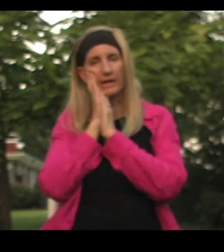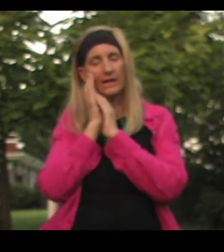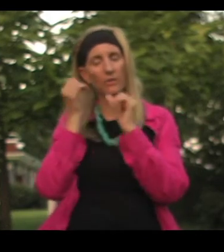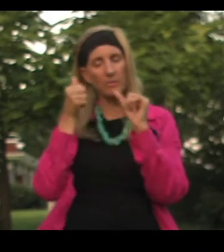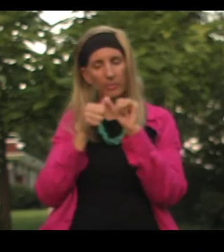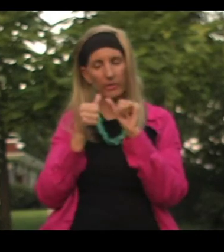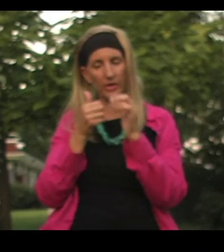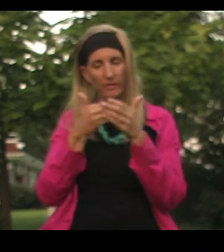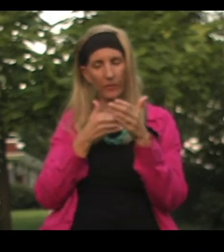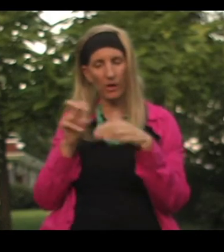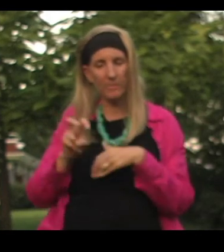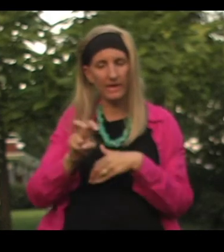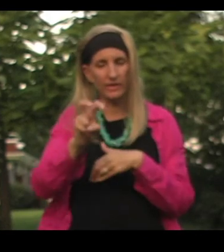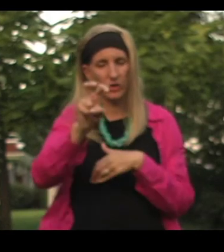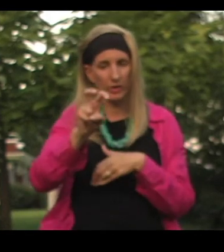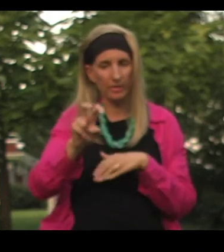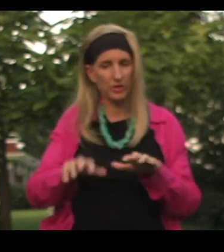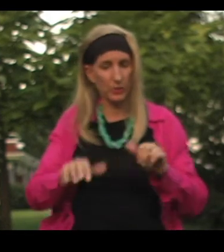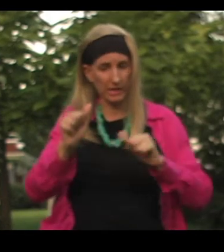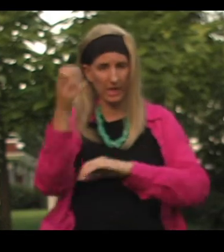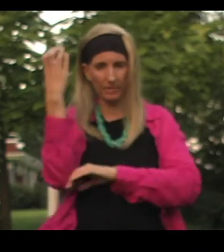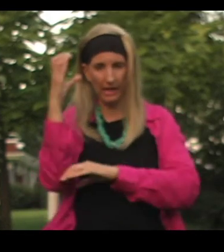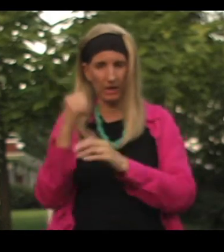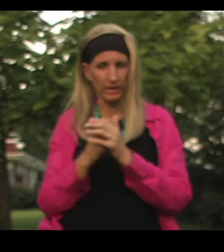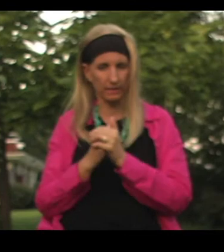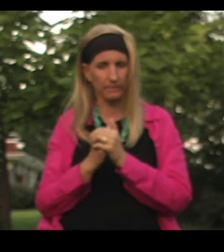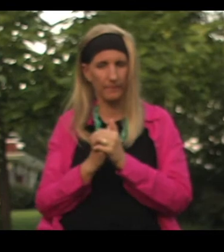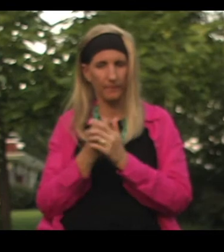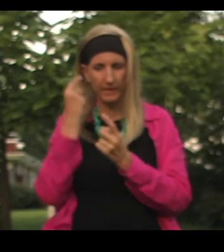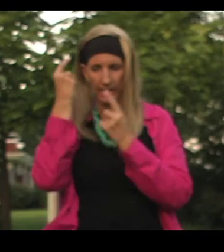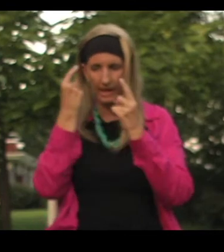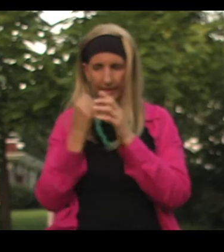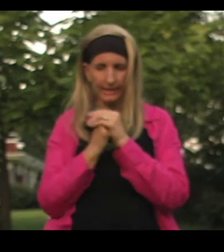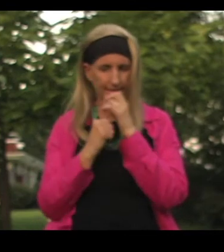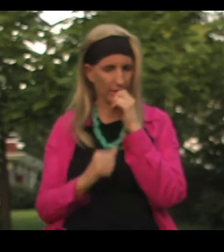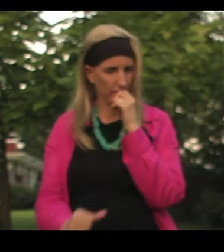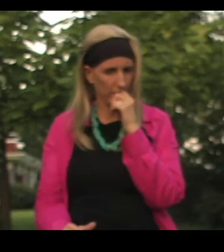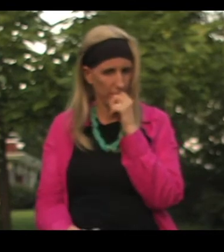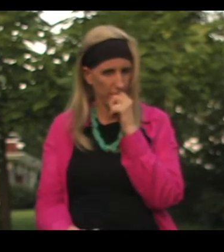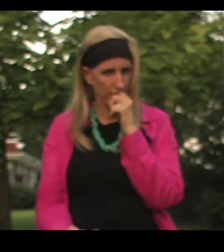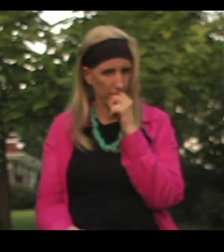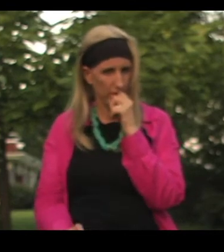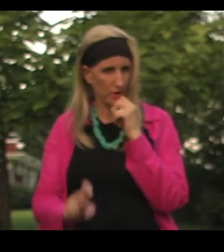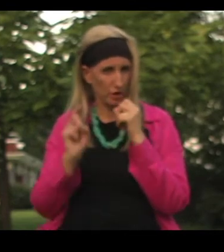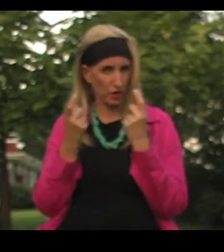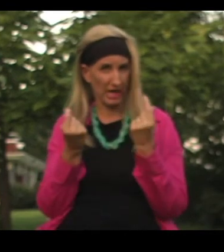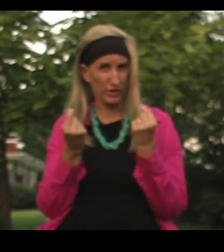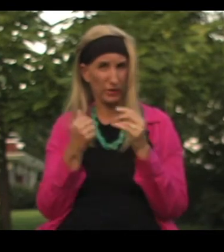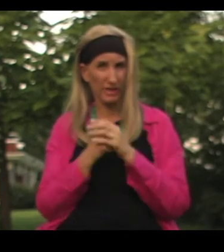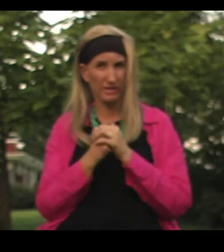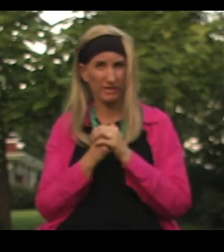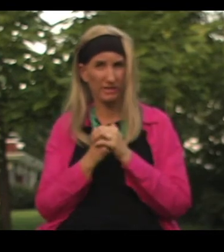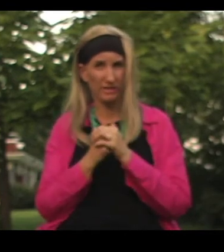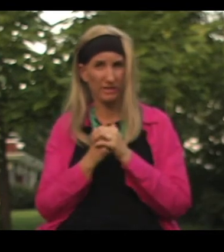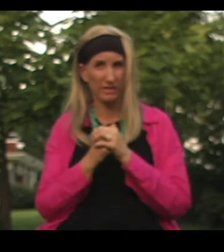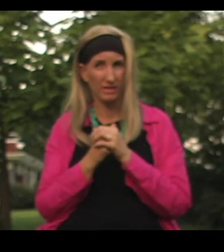and I remember that before I made the trip to adopt Cloudy, I had considered, should I do this?